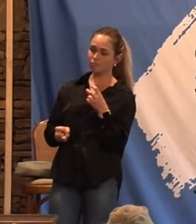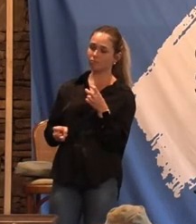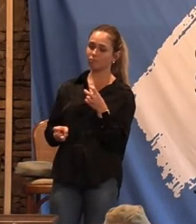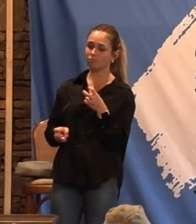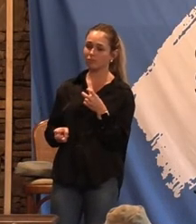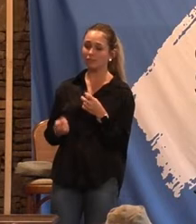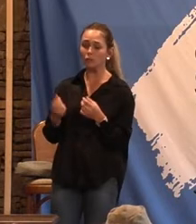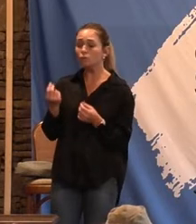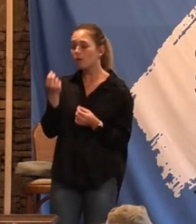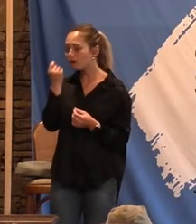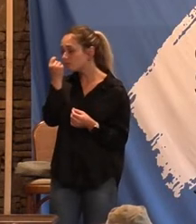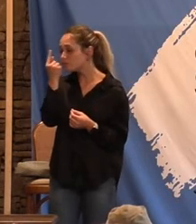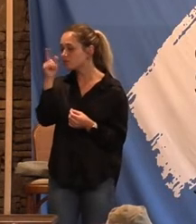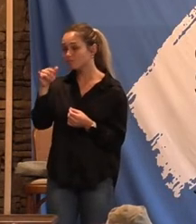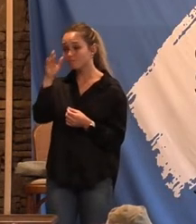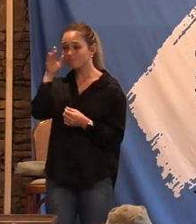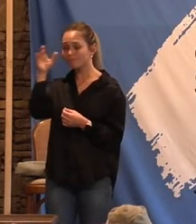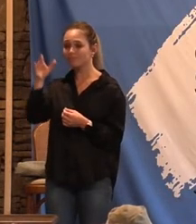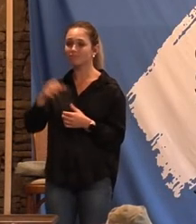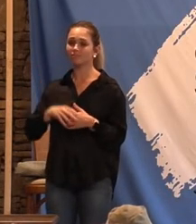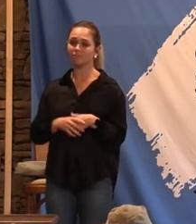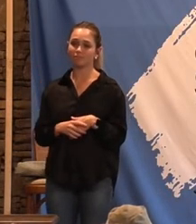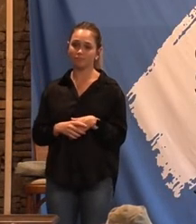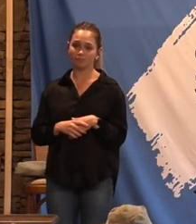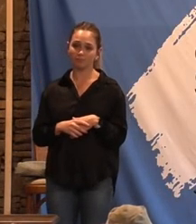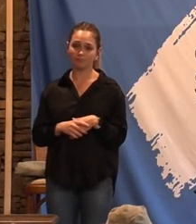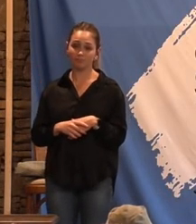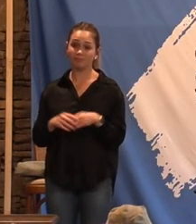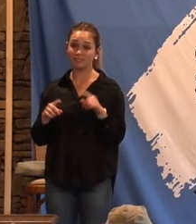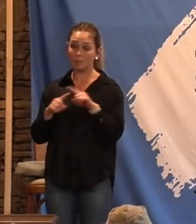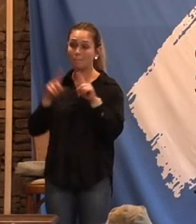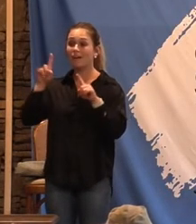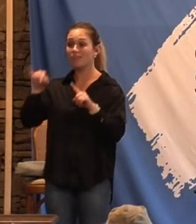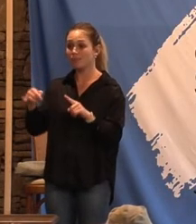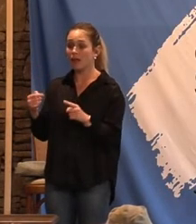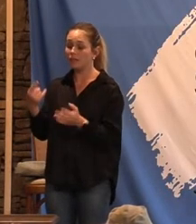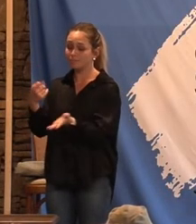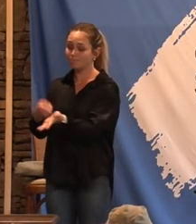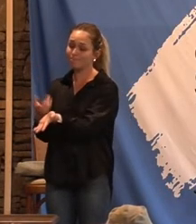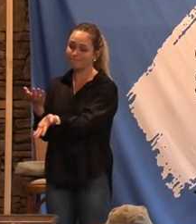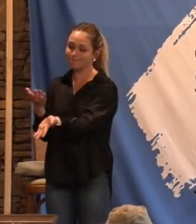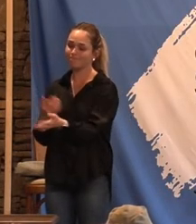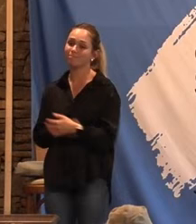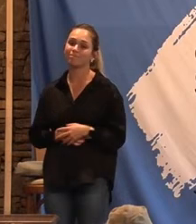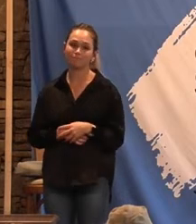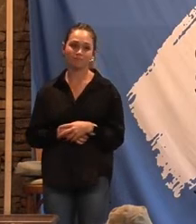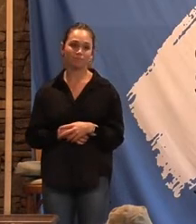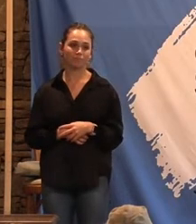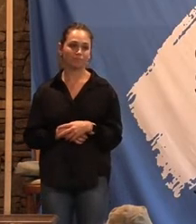to understand, but that's the deal.